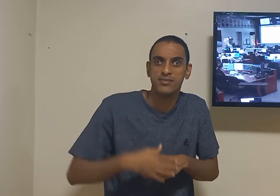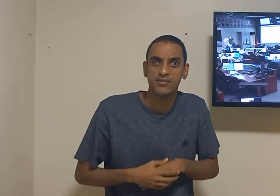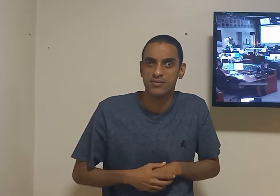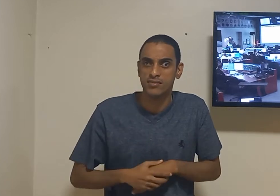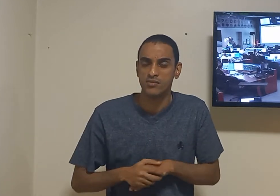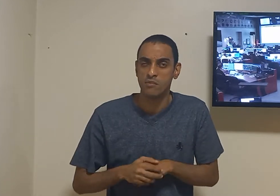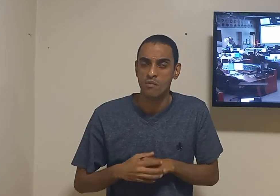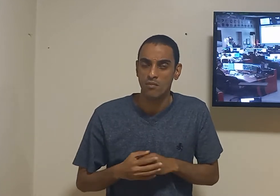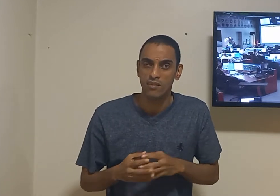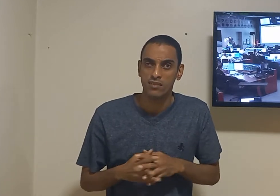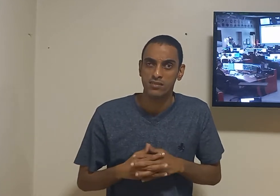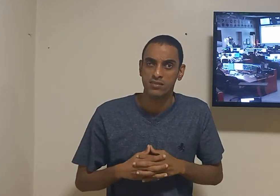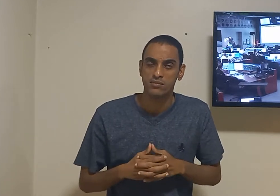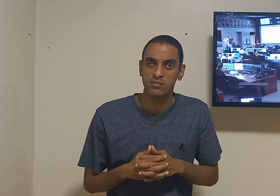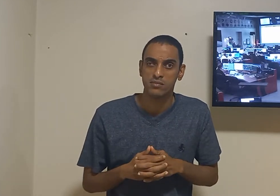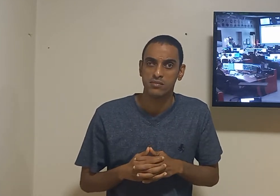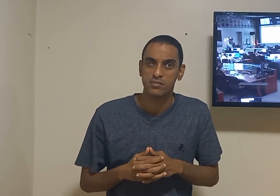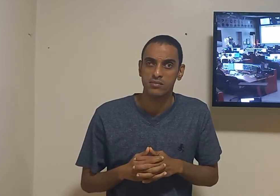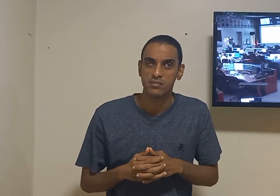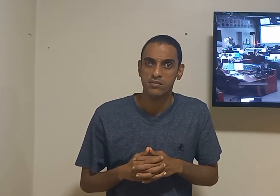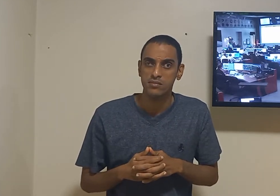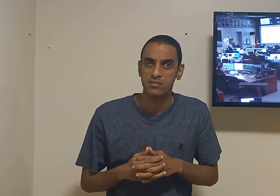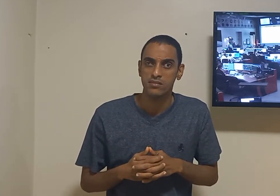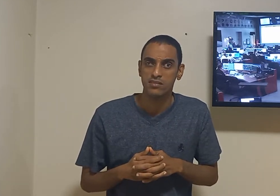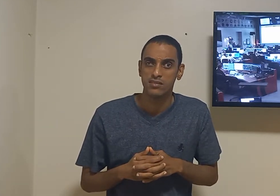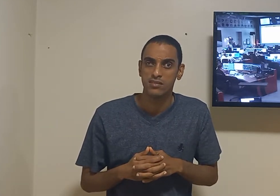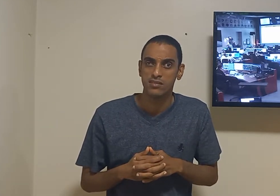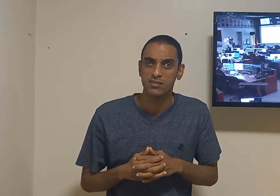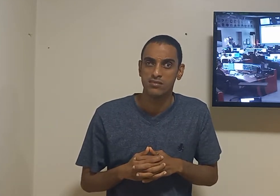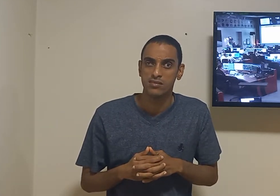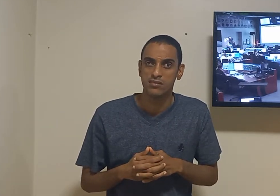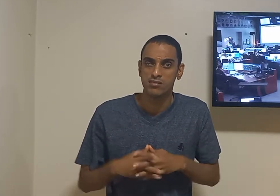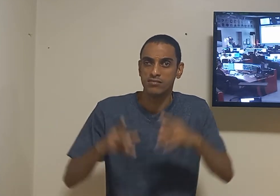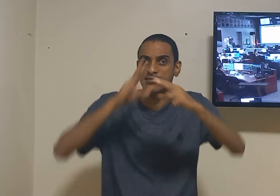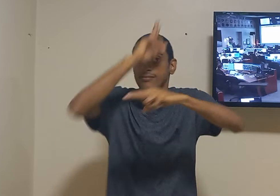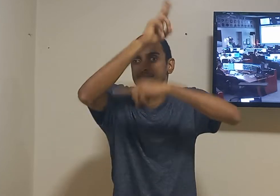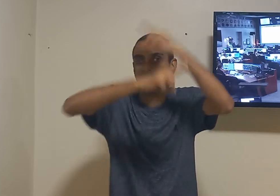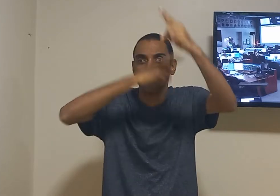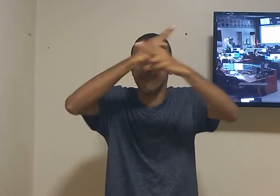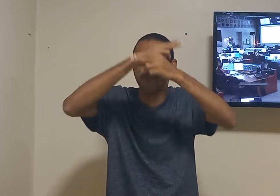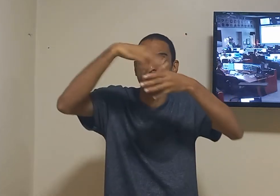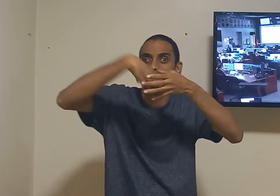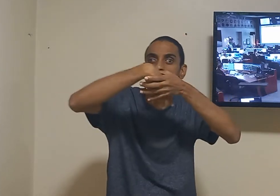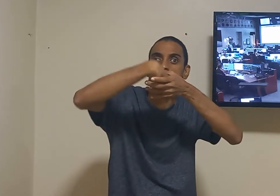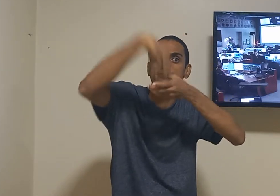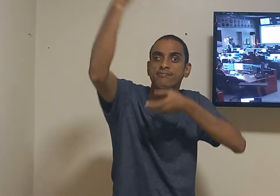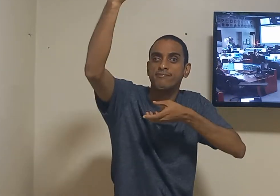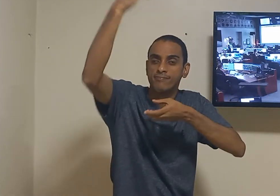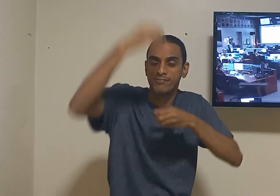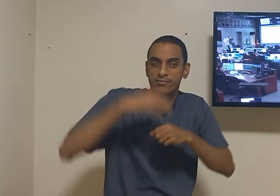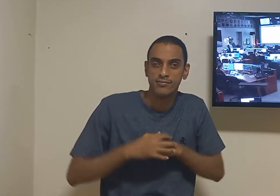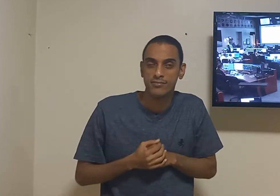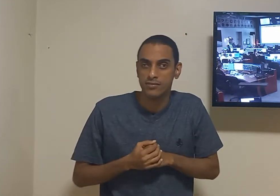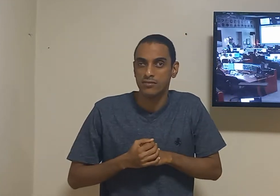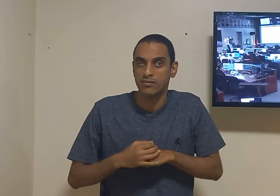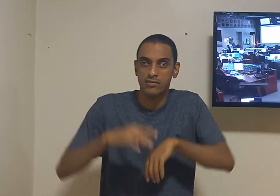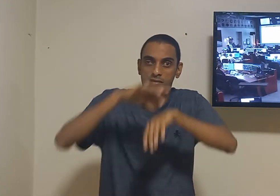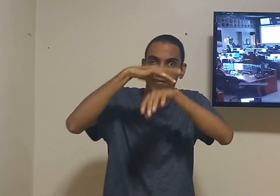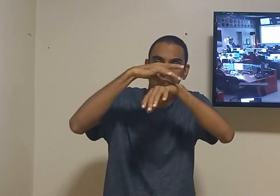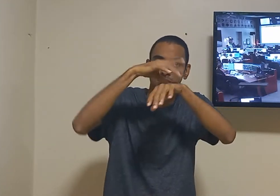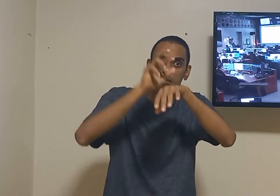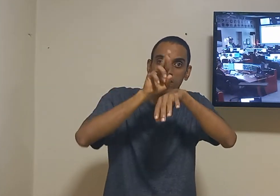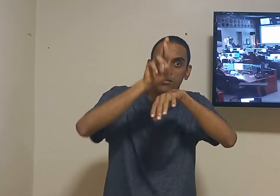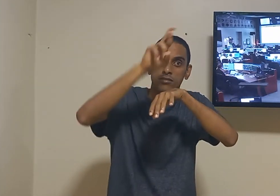the ICPS separation also occurred. Now, just a short time ago, Orion conducted